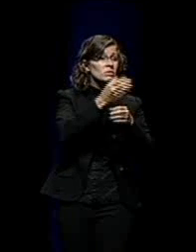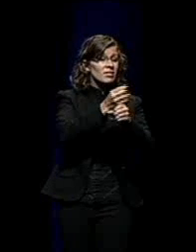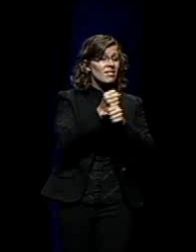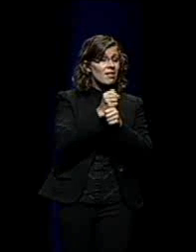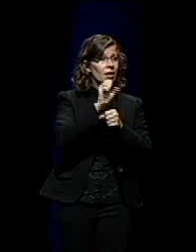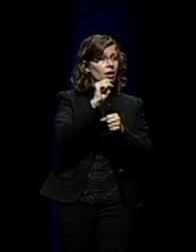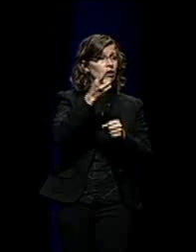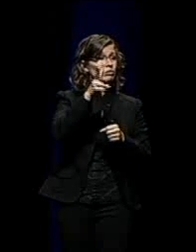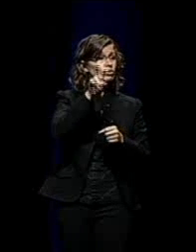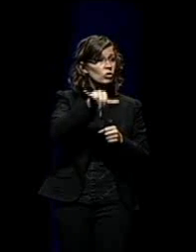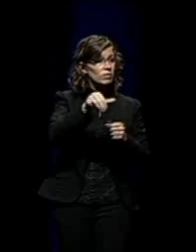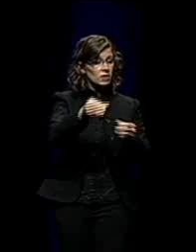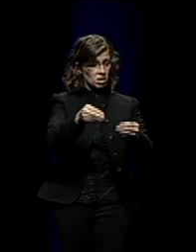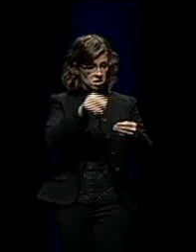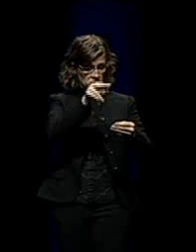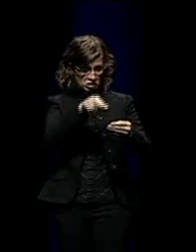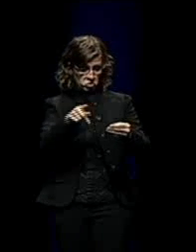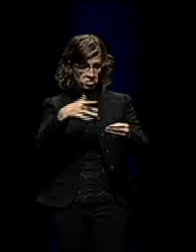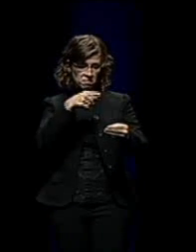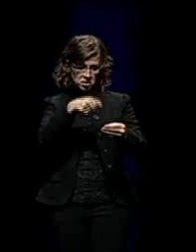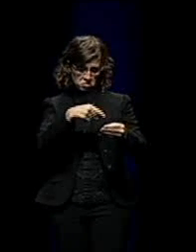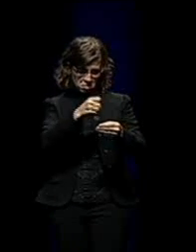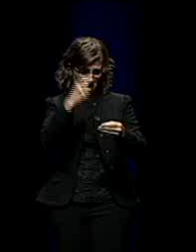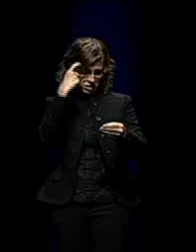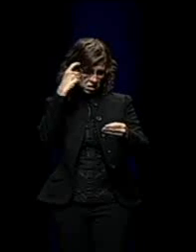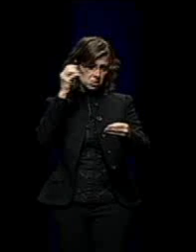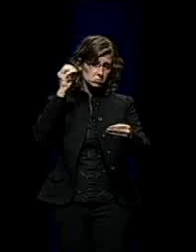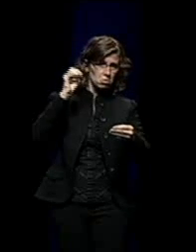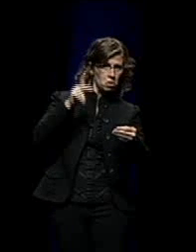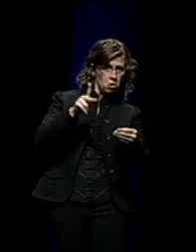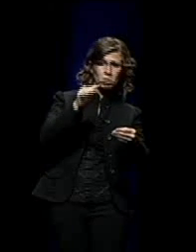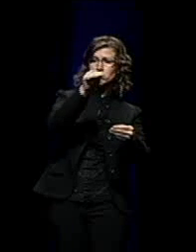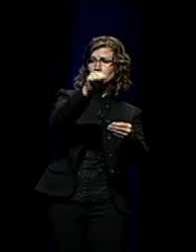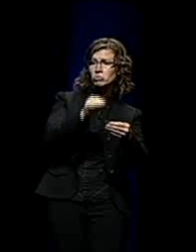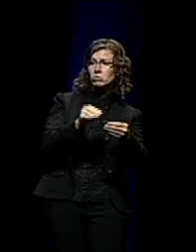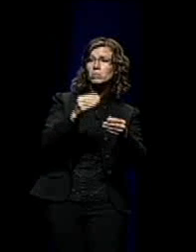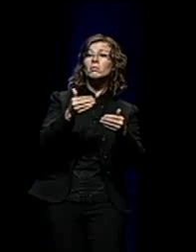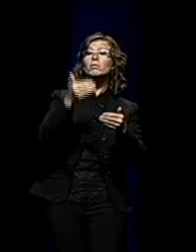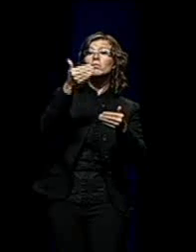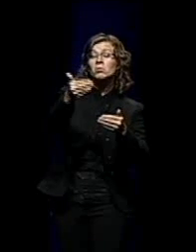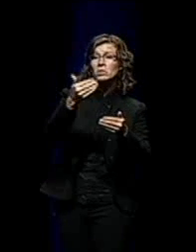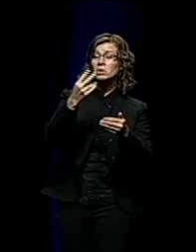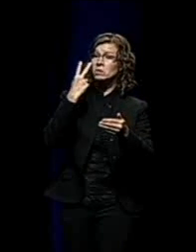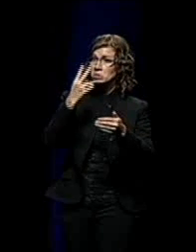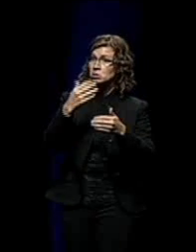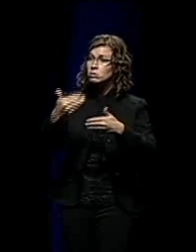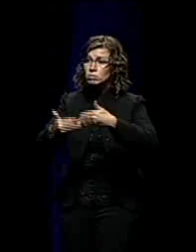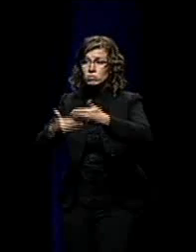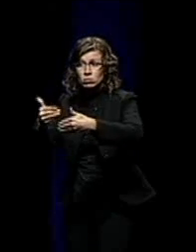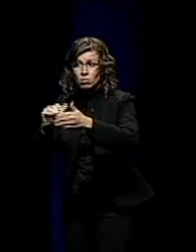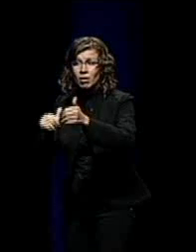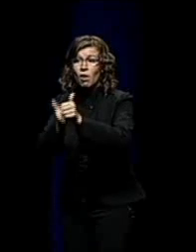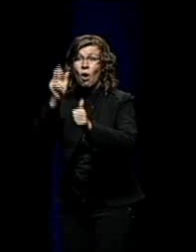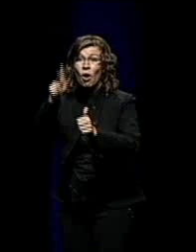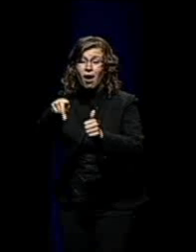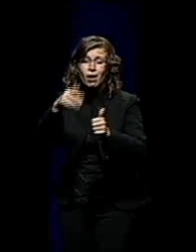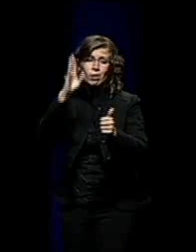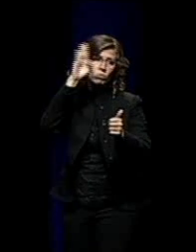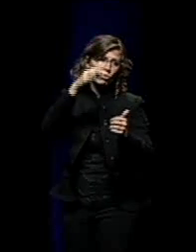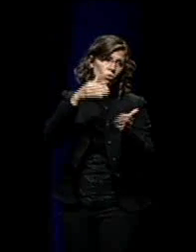people follow up on what's going on? I mean, I've been to so many organizations where they promise the world and they deliver nothing, okay?